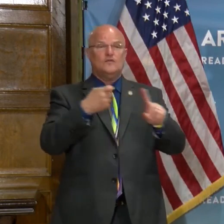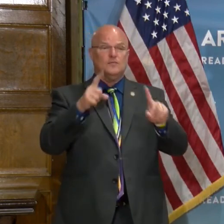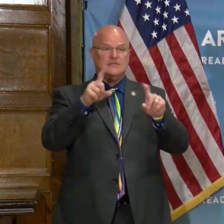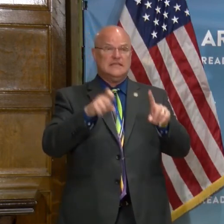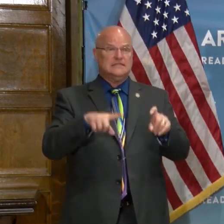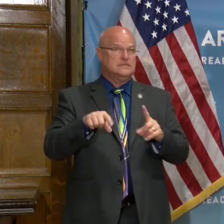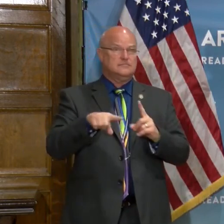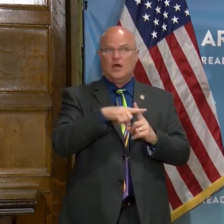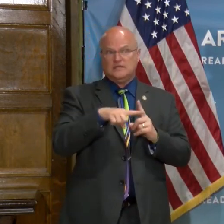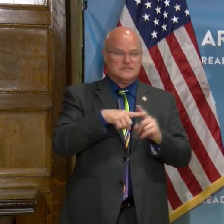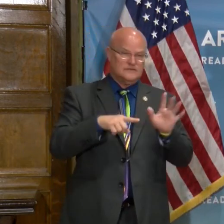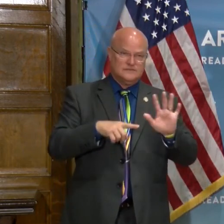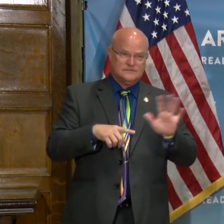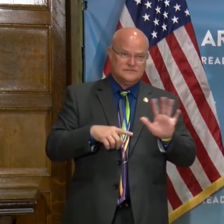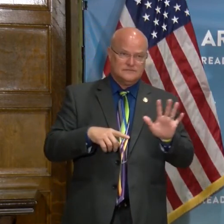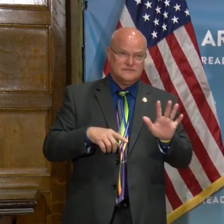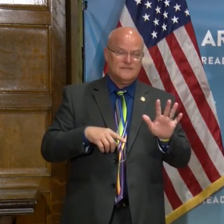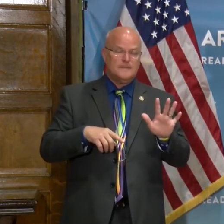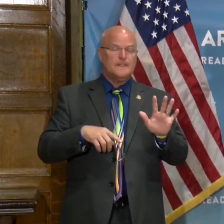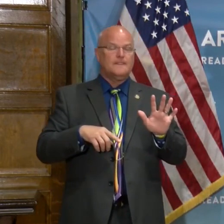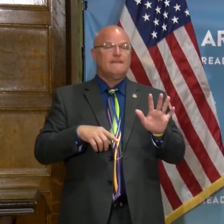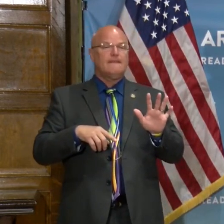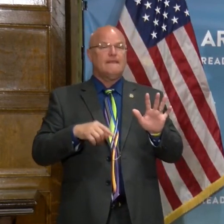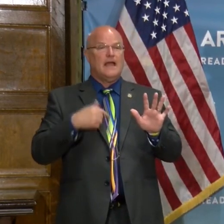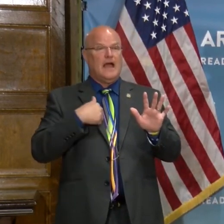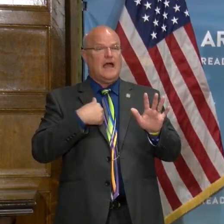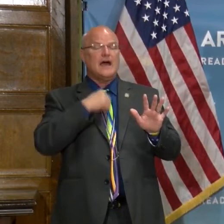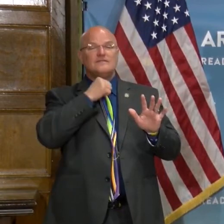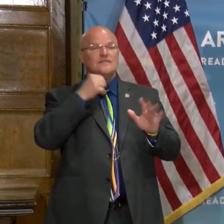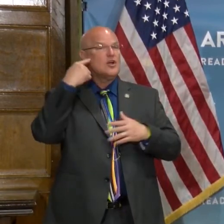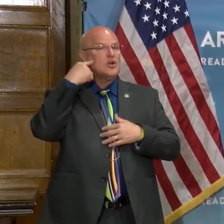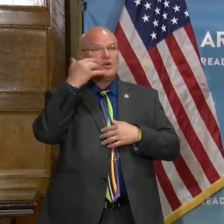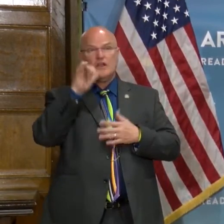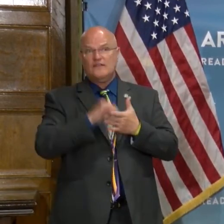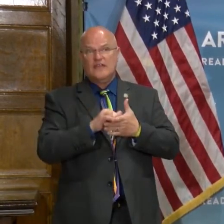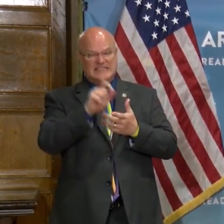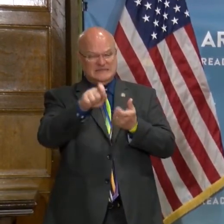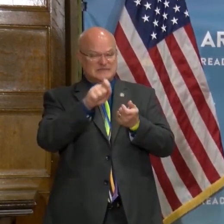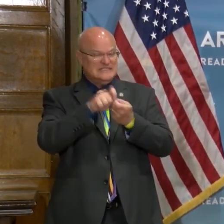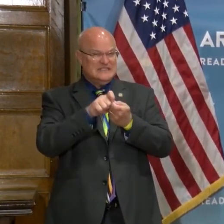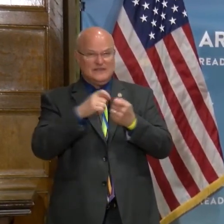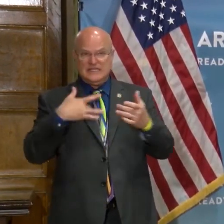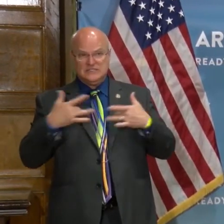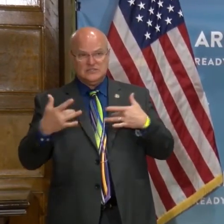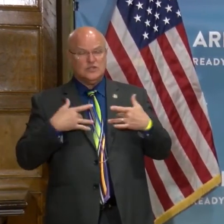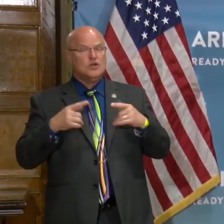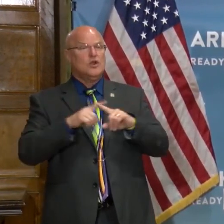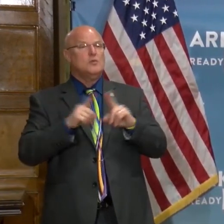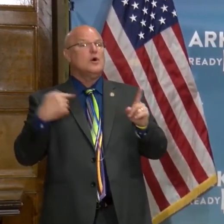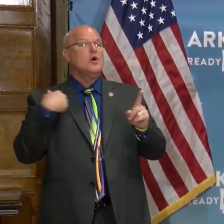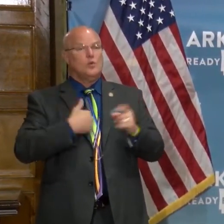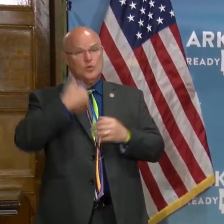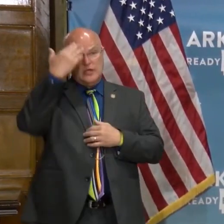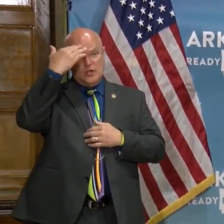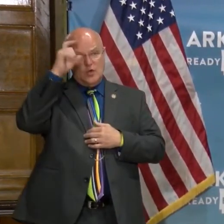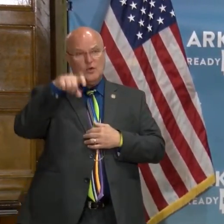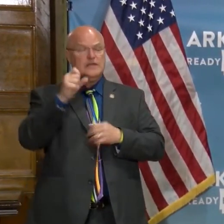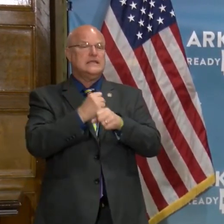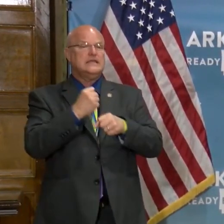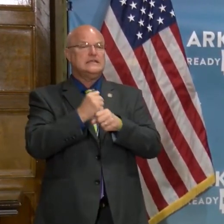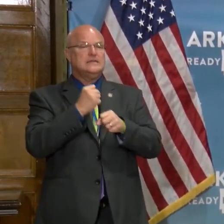being testing positive. I haven't heard of that as a specific concern, but we do know we need to